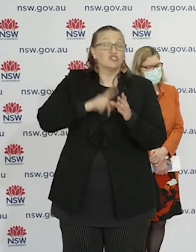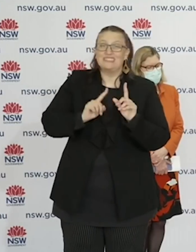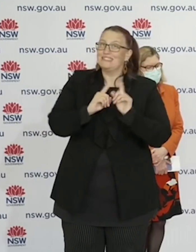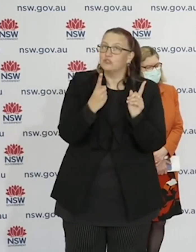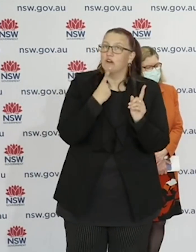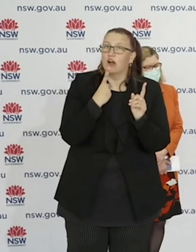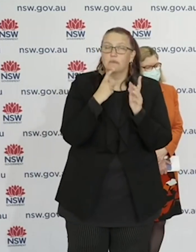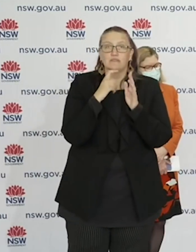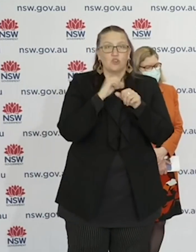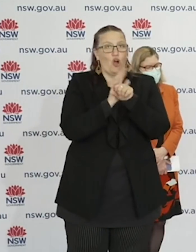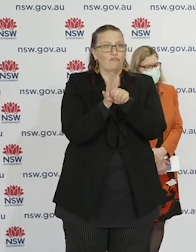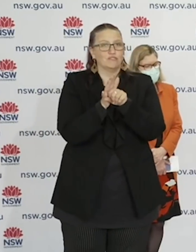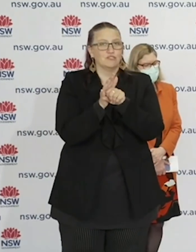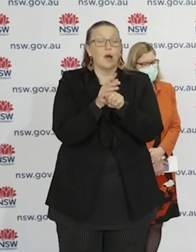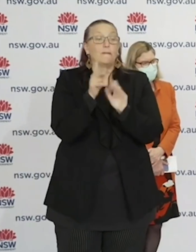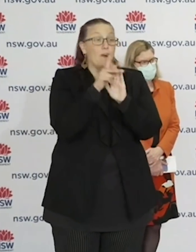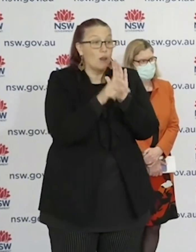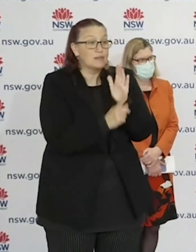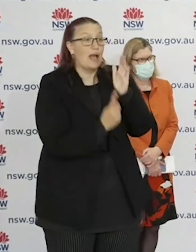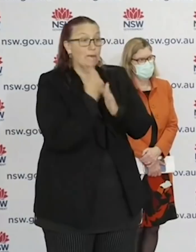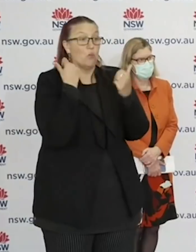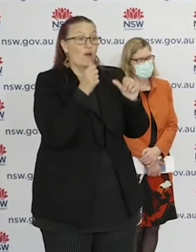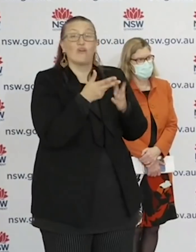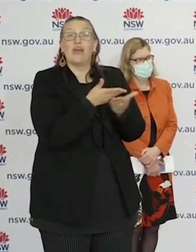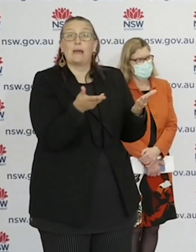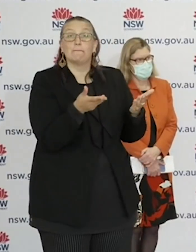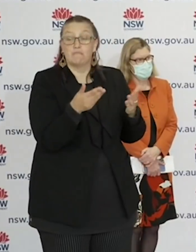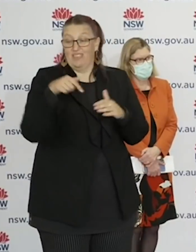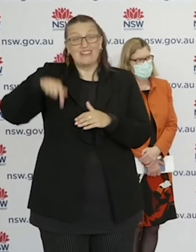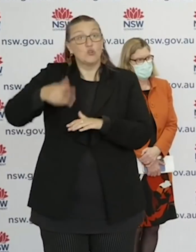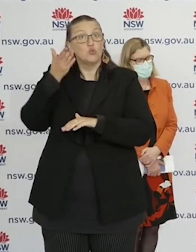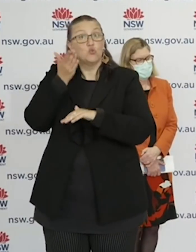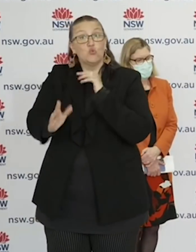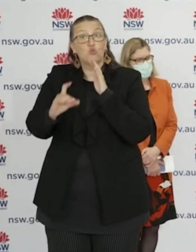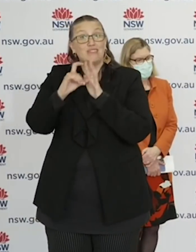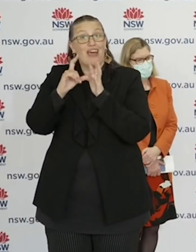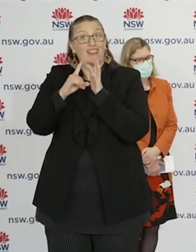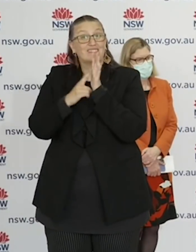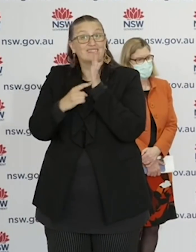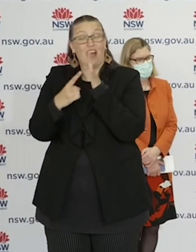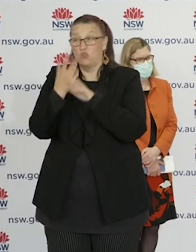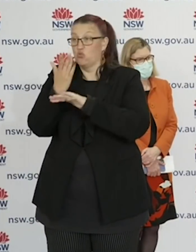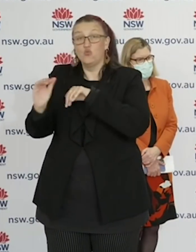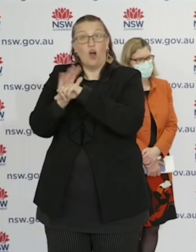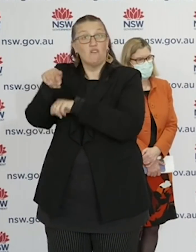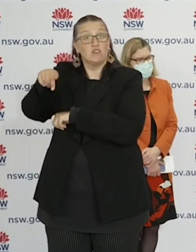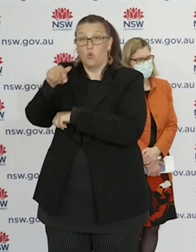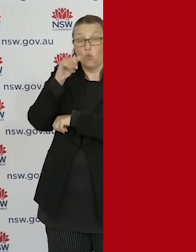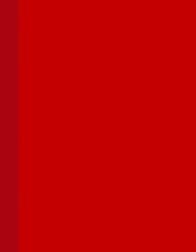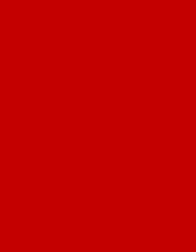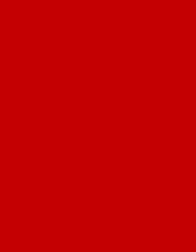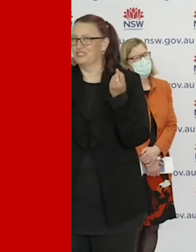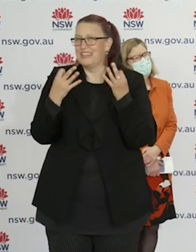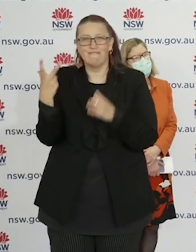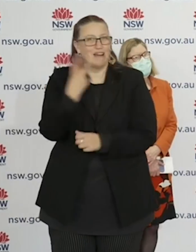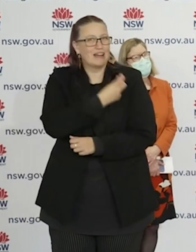have effect with Delta. And that is something we need to accept. We need to accept this is a different variant and you need to approach it in different ways.